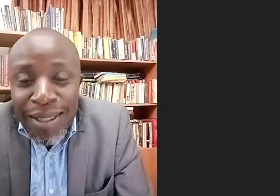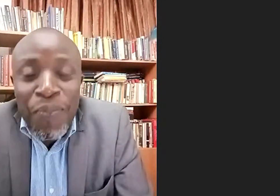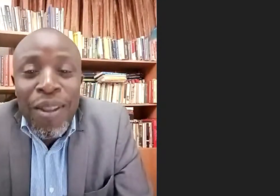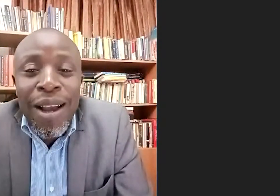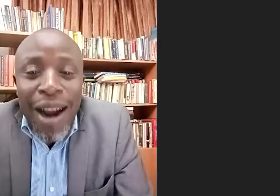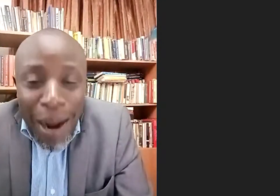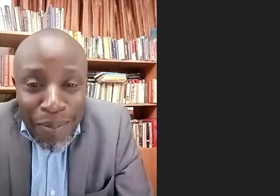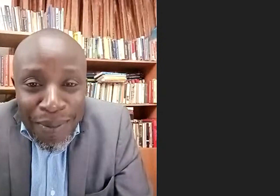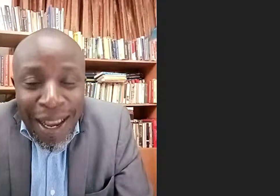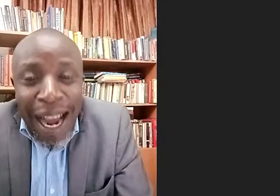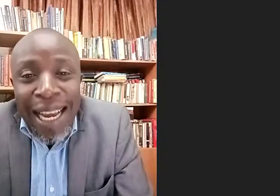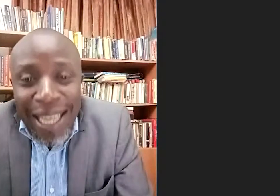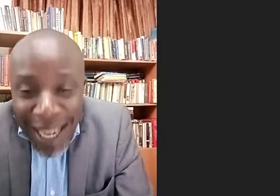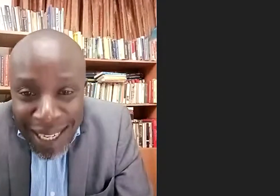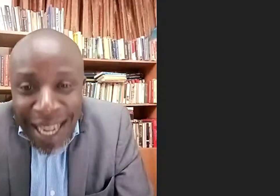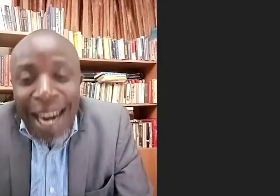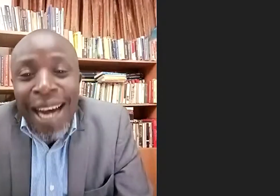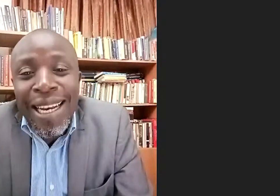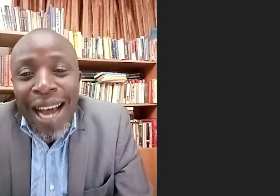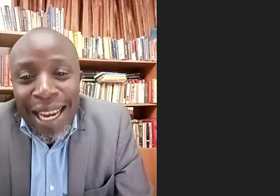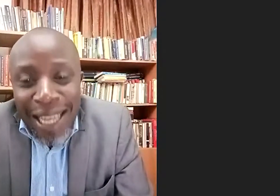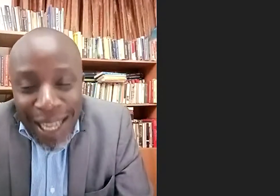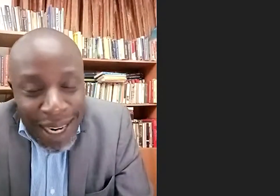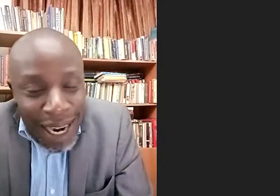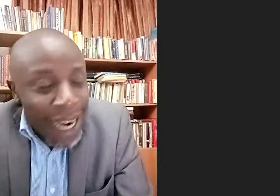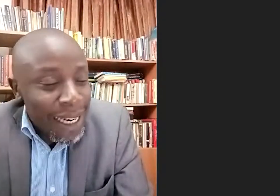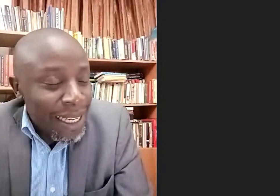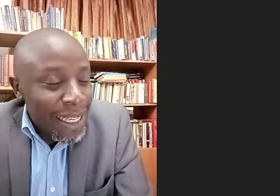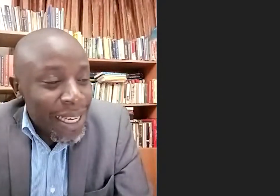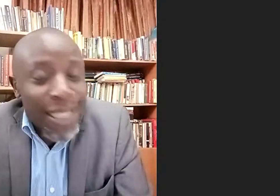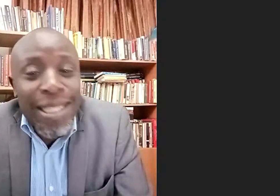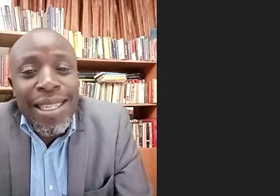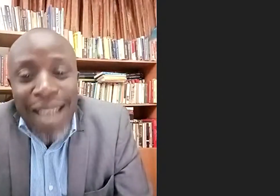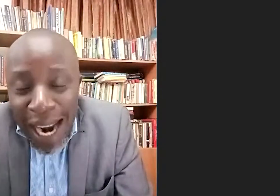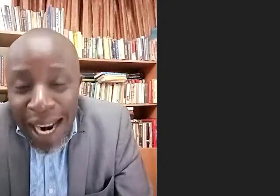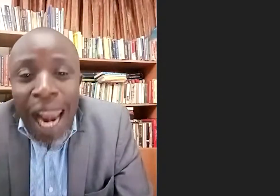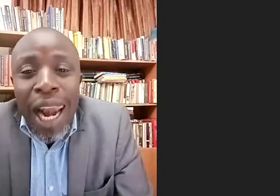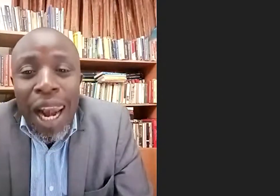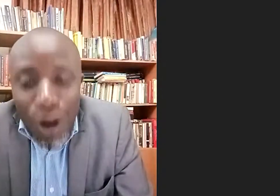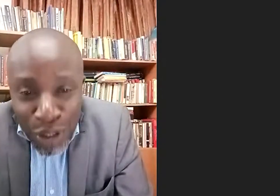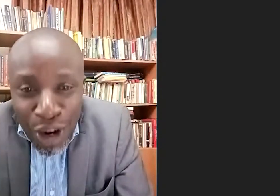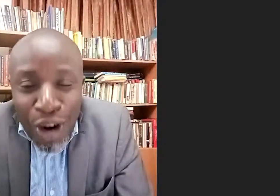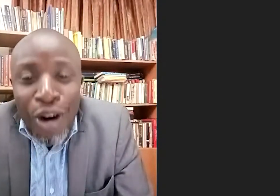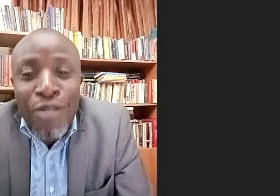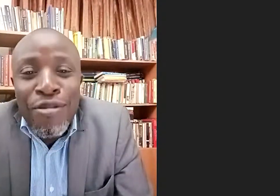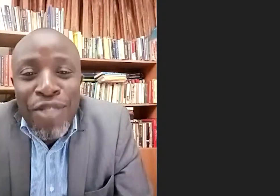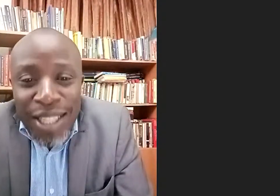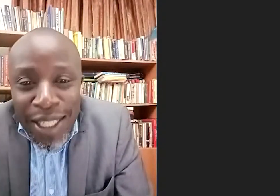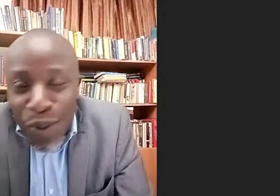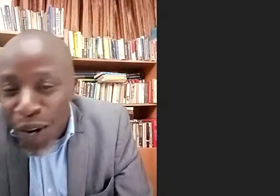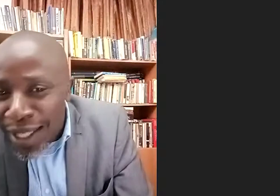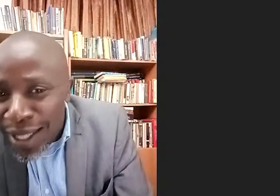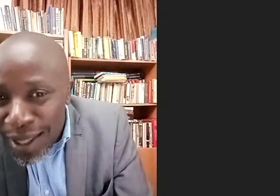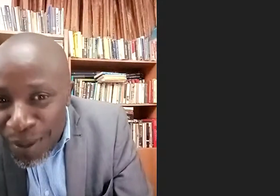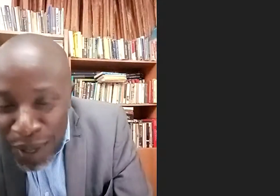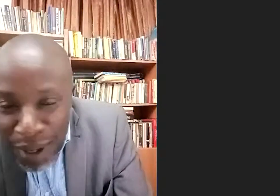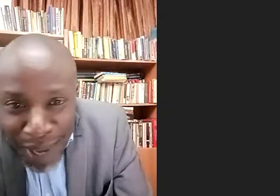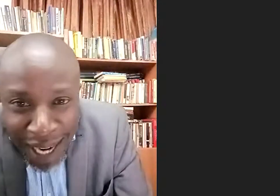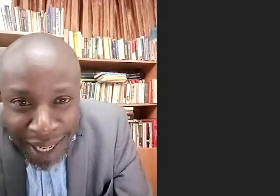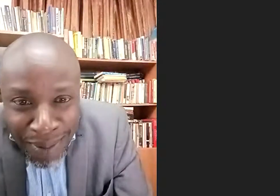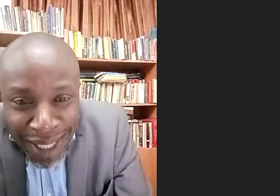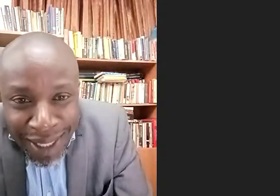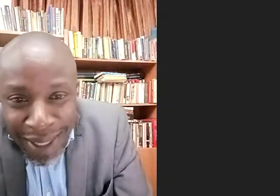don't leave money on the table because of simple mistakes. He's going to tell us how people leave money on the table because